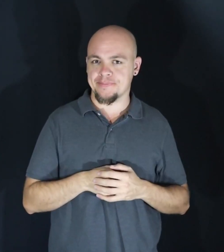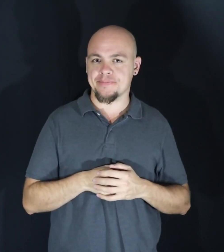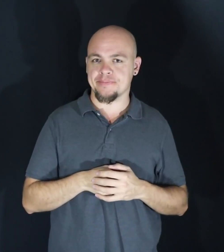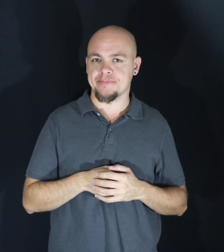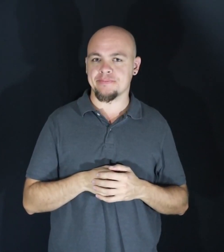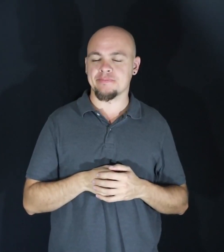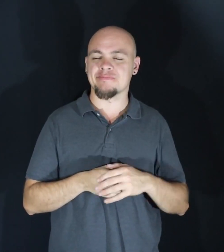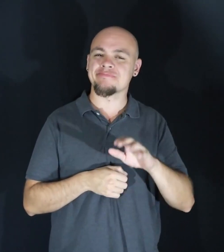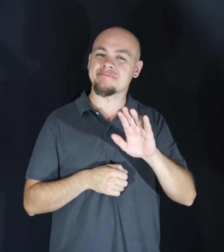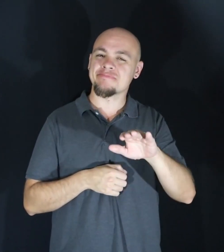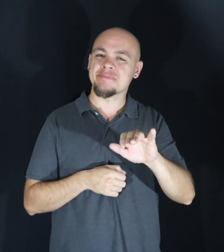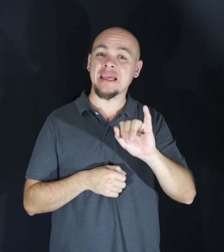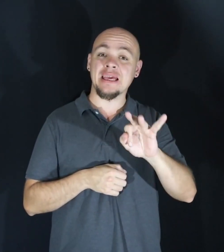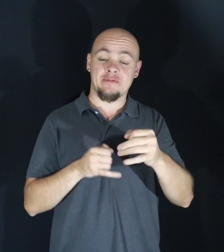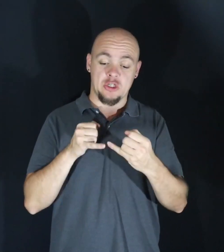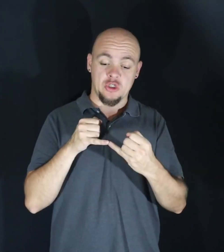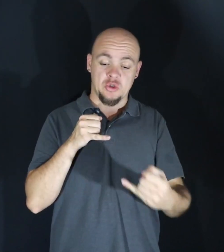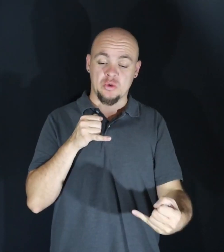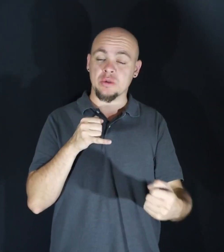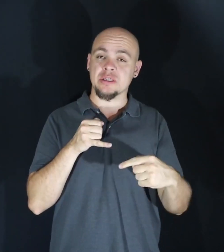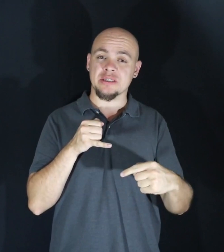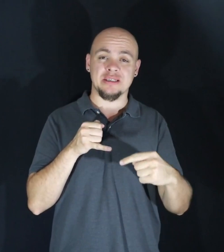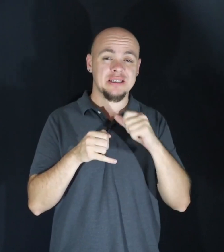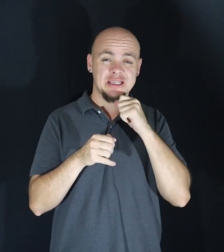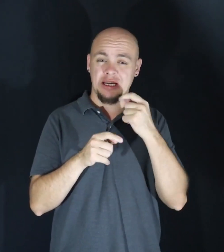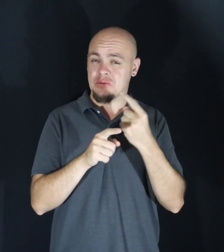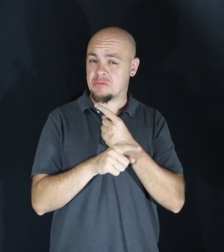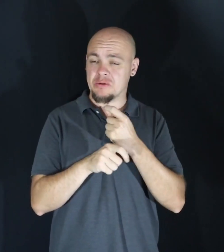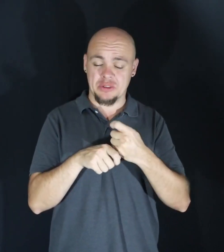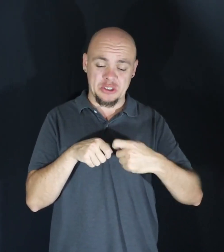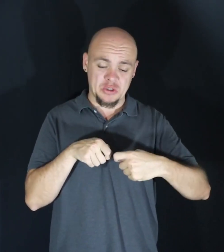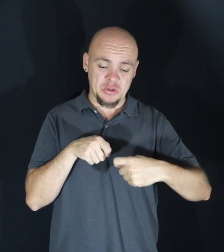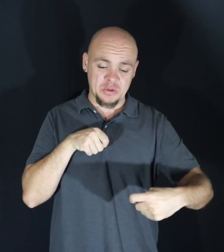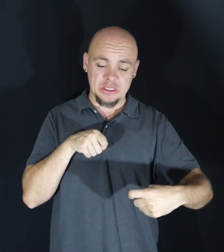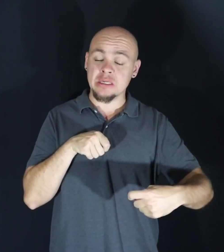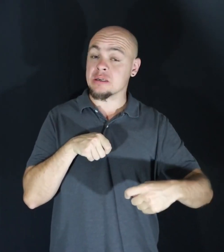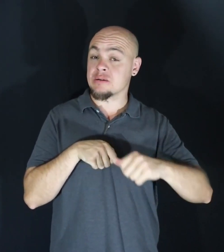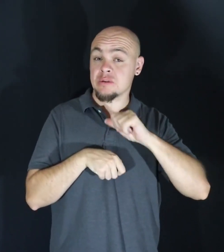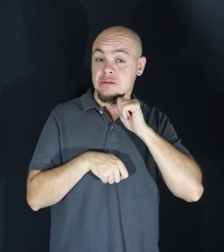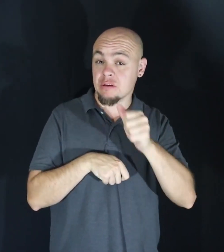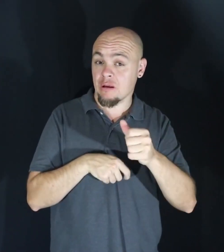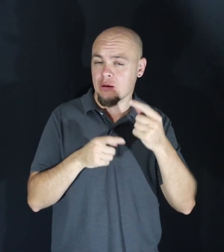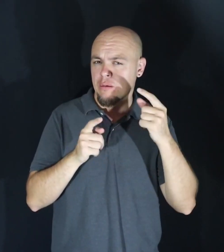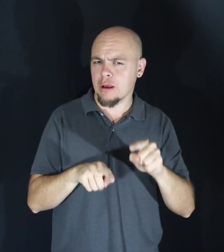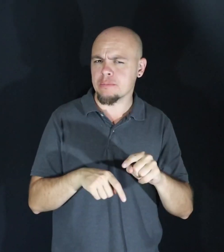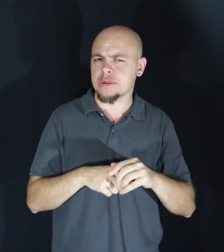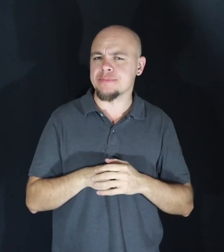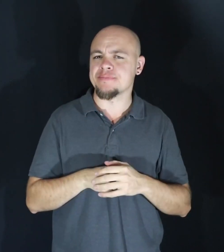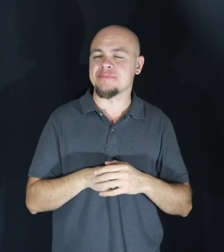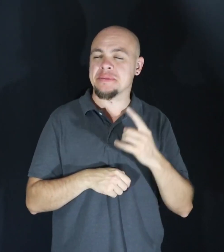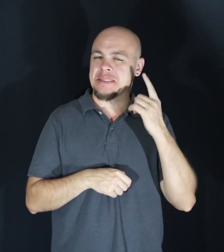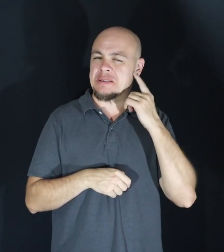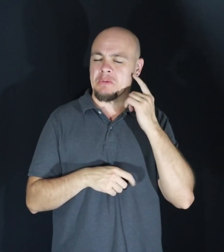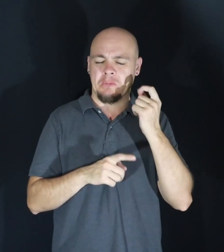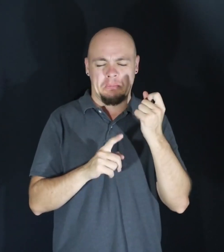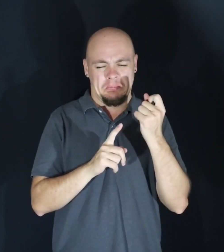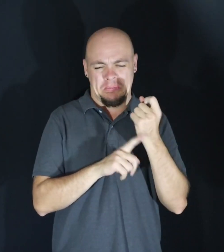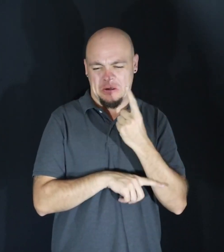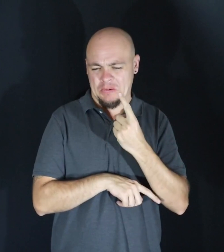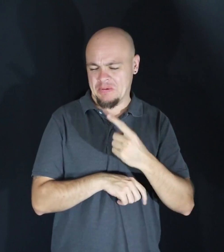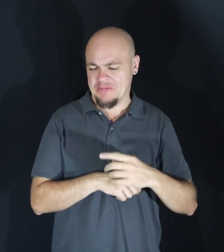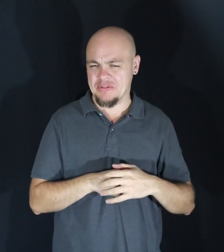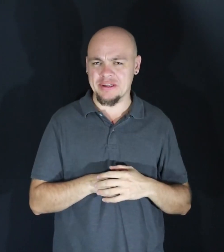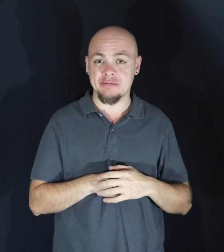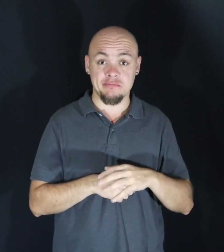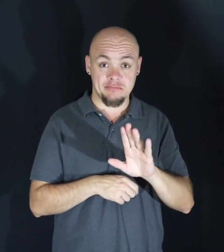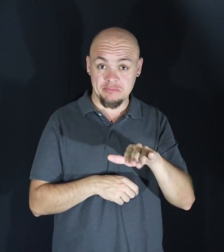Do you know what happens when a stringed instrument isn't properly stretched, strained, or strung? It sounds terrible. You